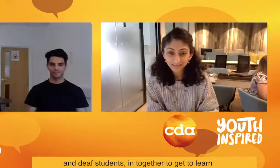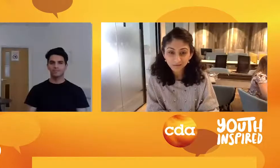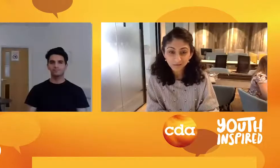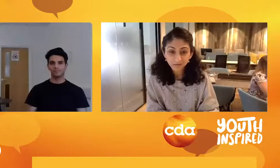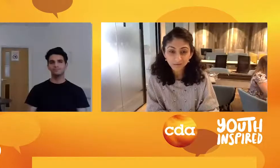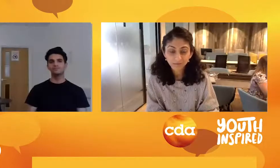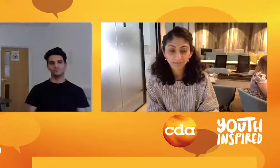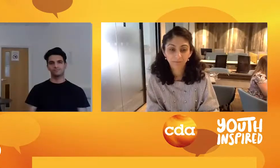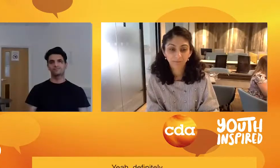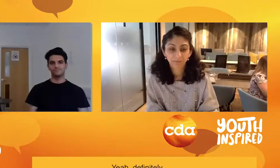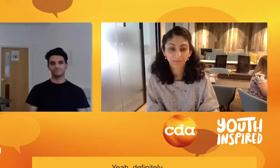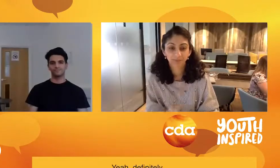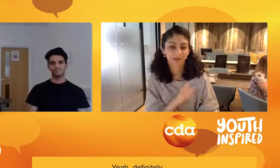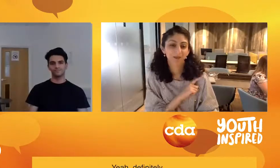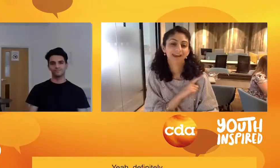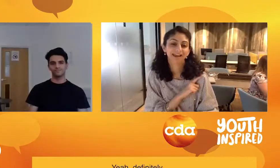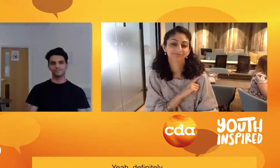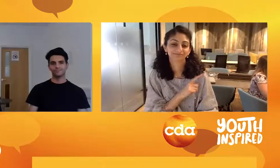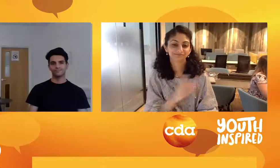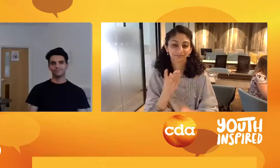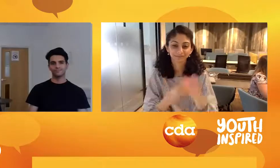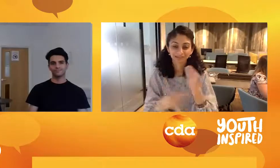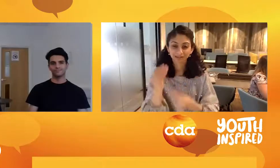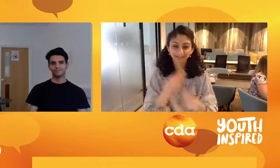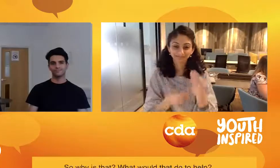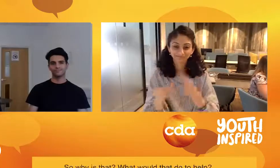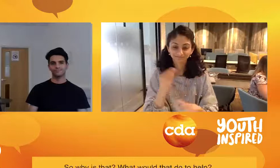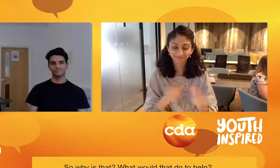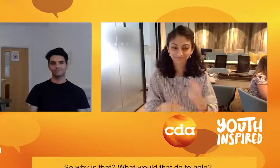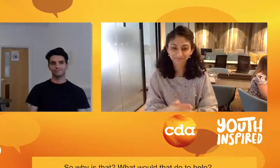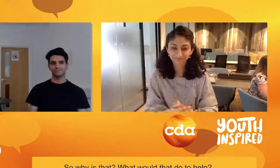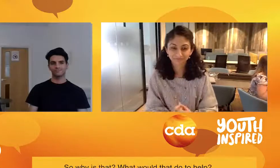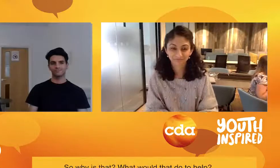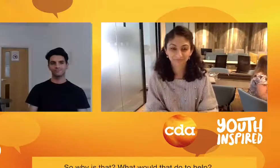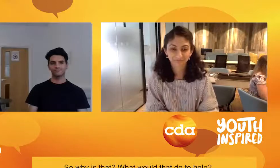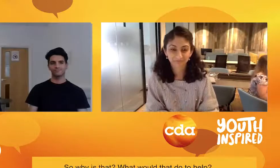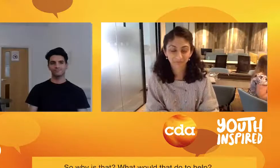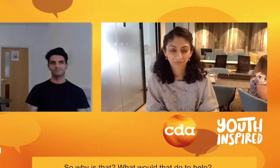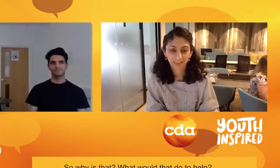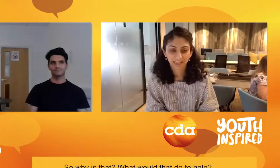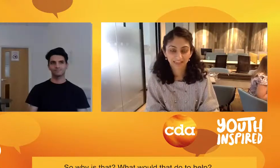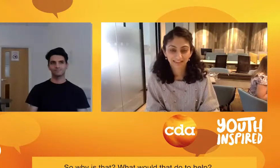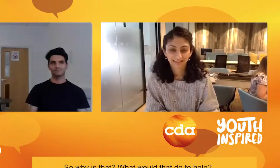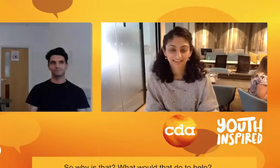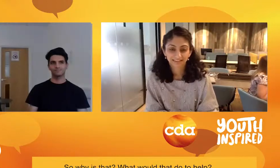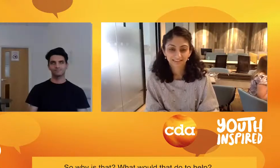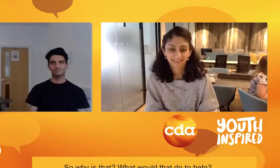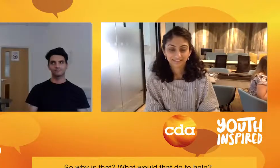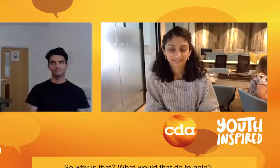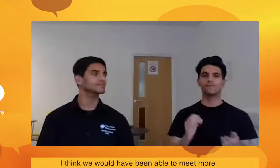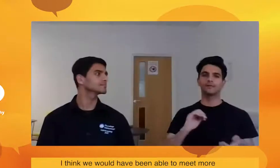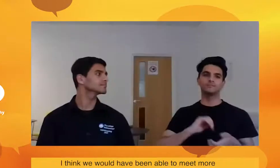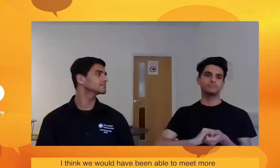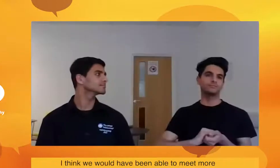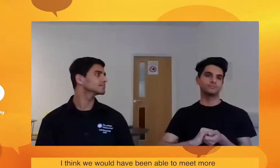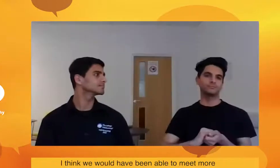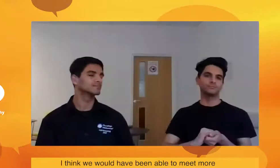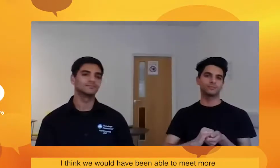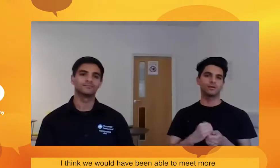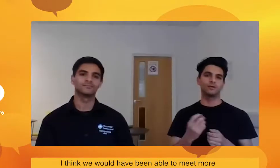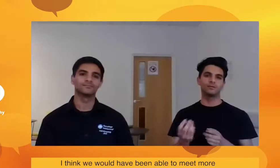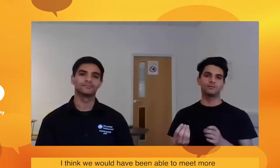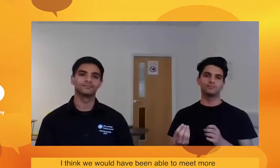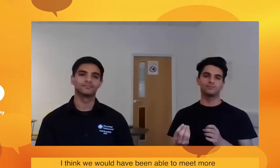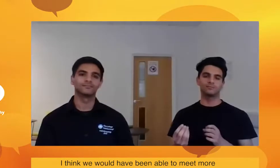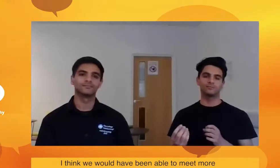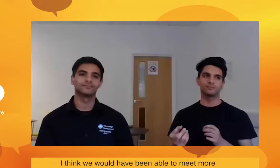that would help? Yeah, definitely. So why is that? What would that do to help? I think we